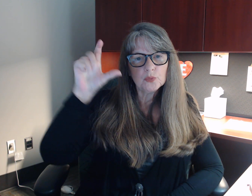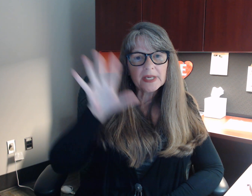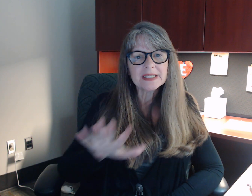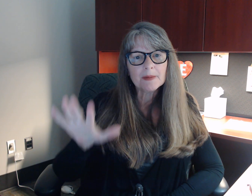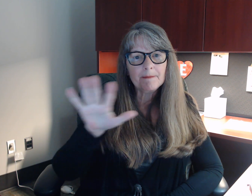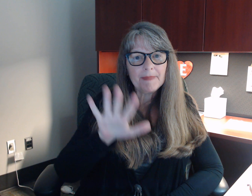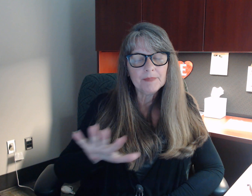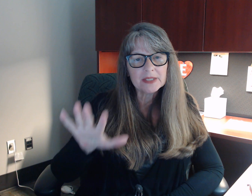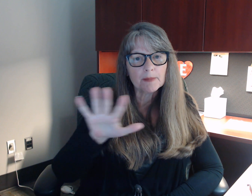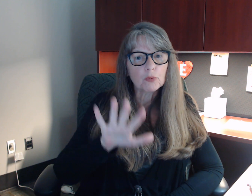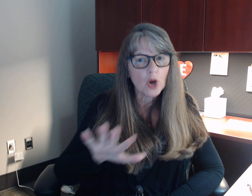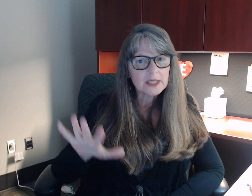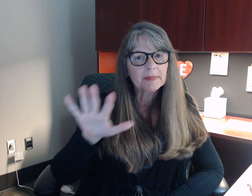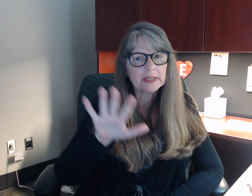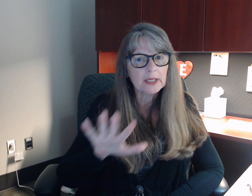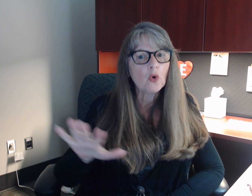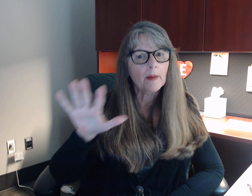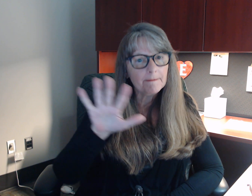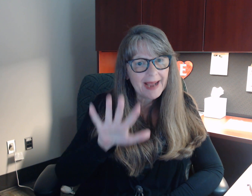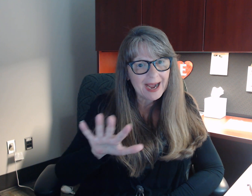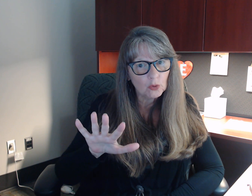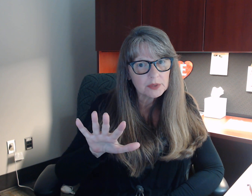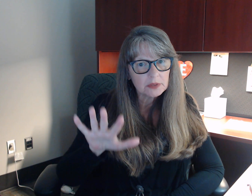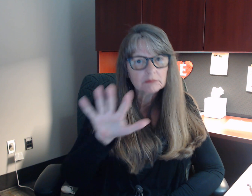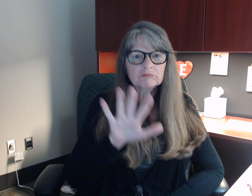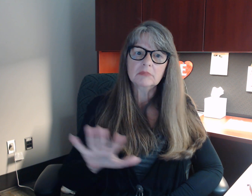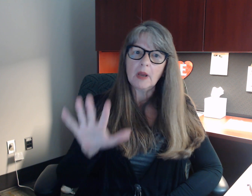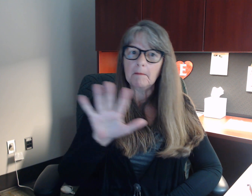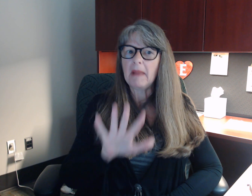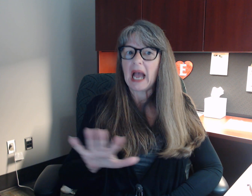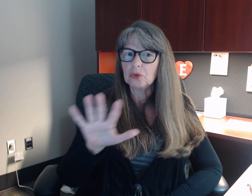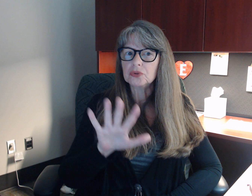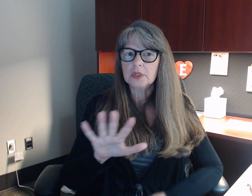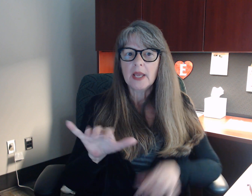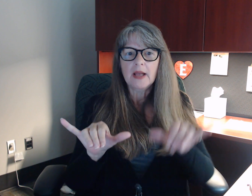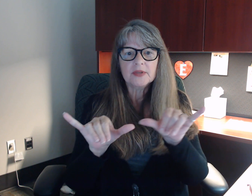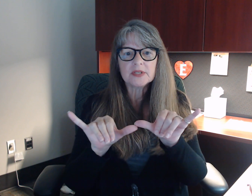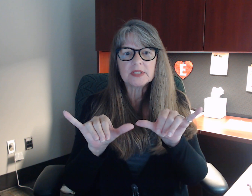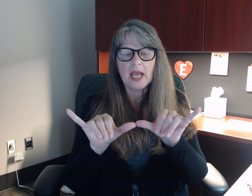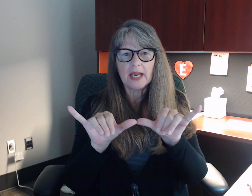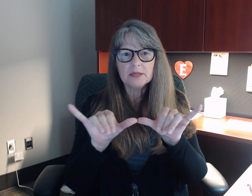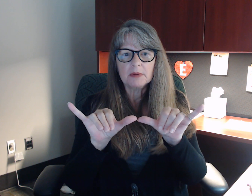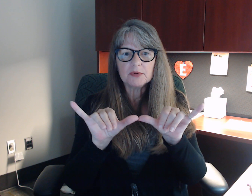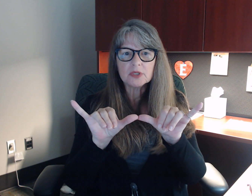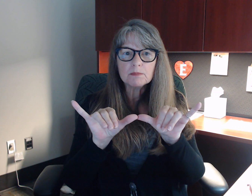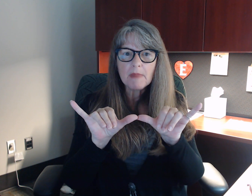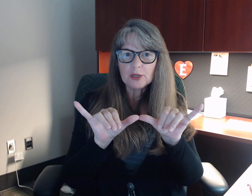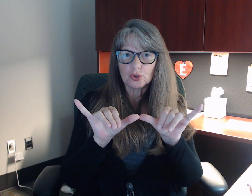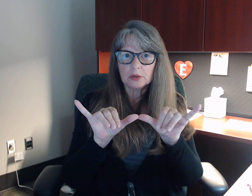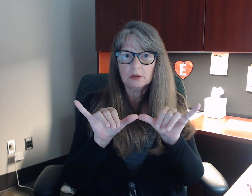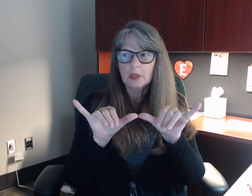is approximately or about the size, remember this is measure,